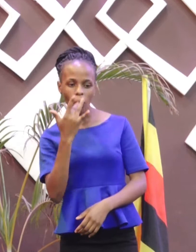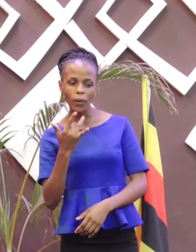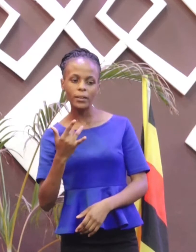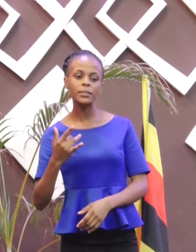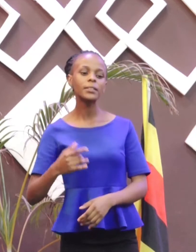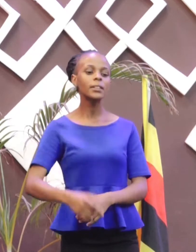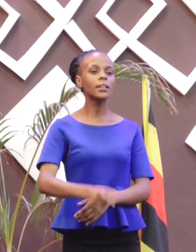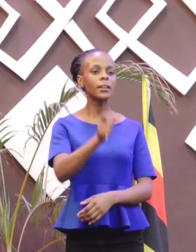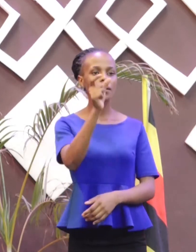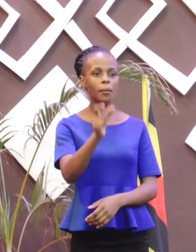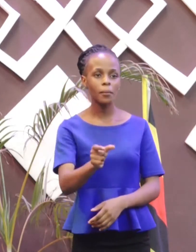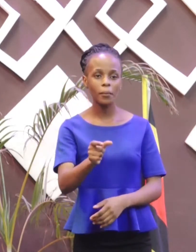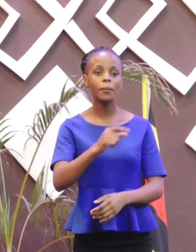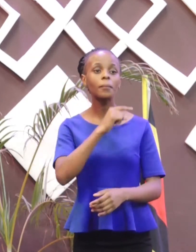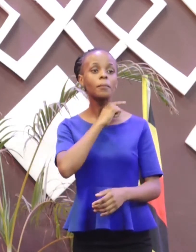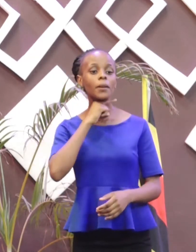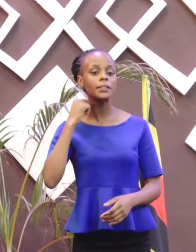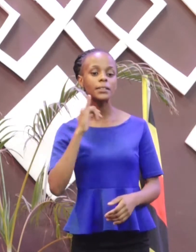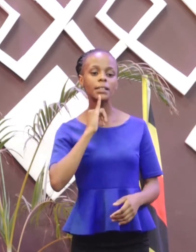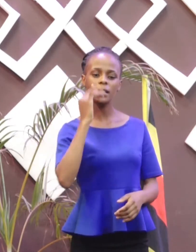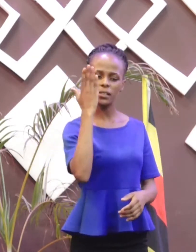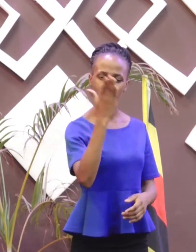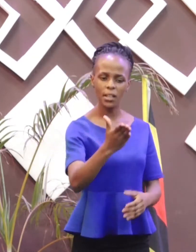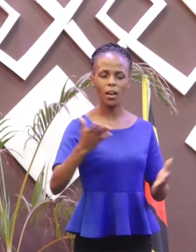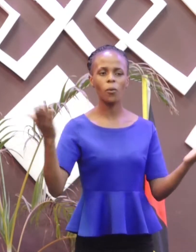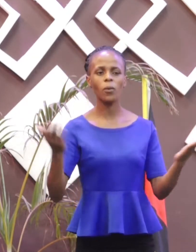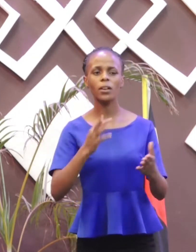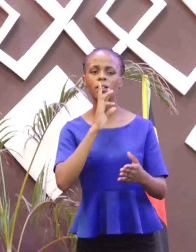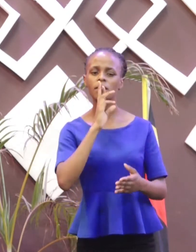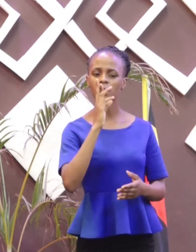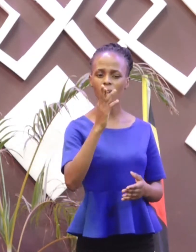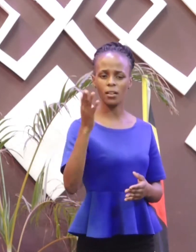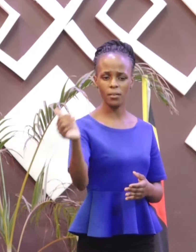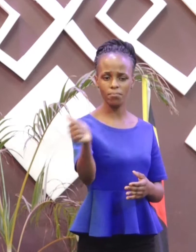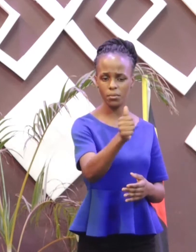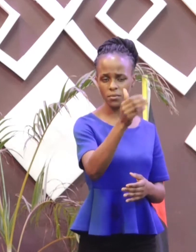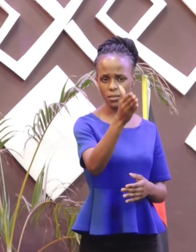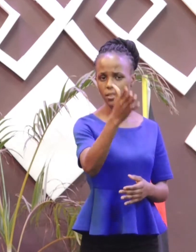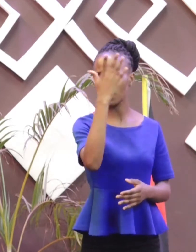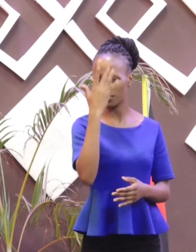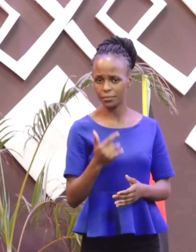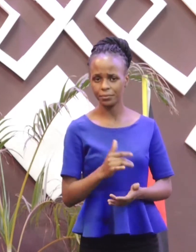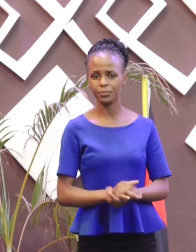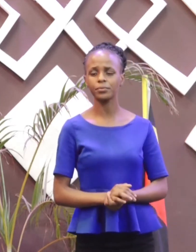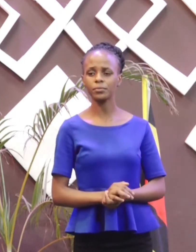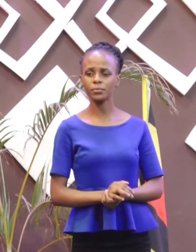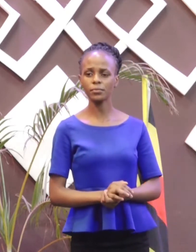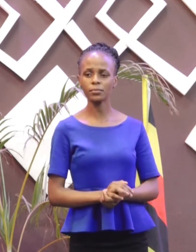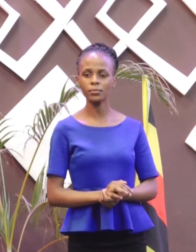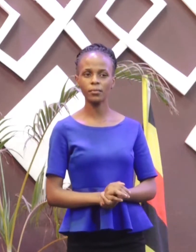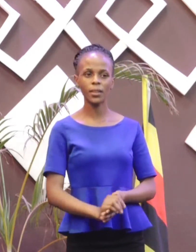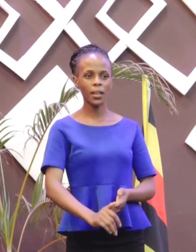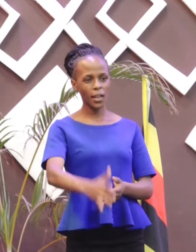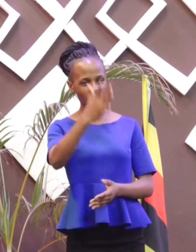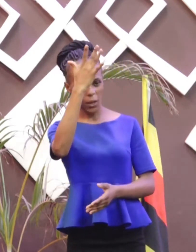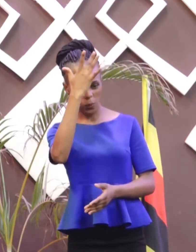is stationed wherever he is stationed. Lwaki omutume ateekeddwa mu kifo kyonna awo Mukama w'amutadde? Why